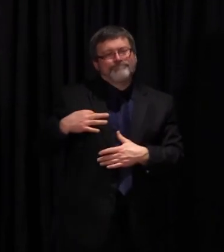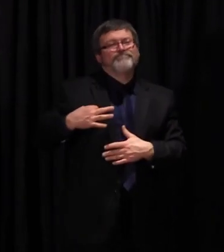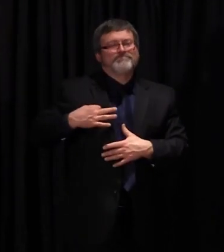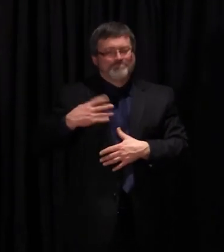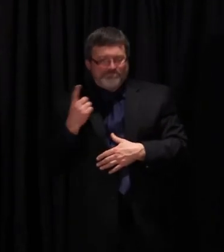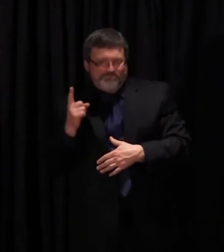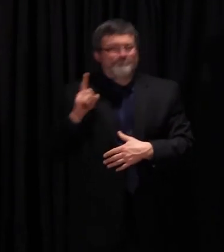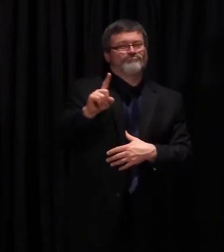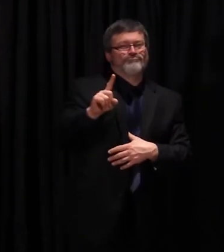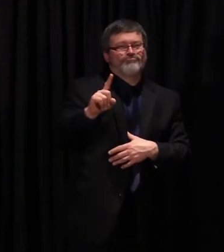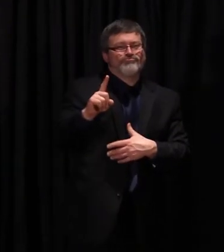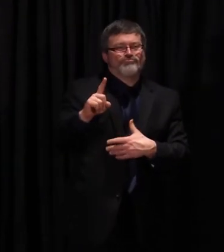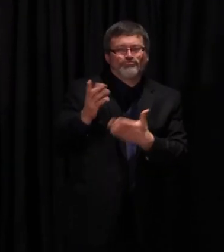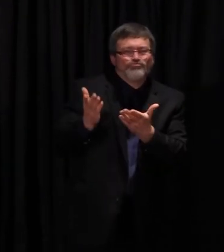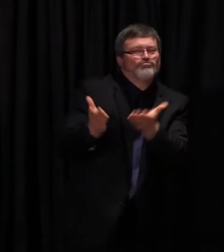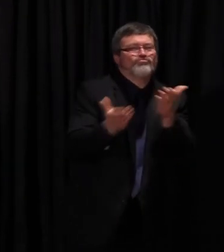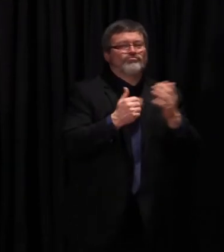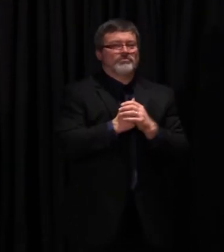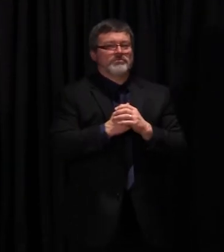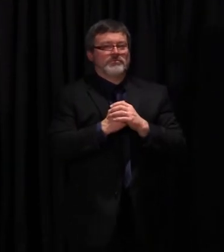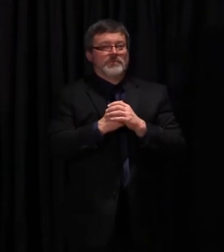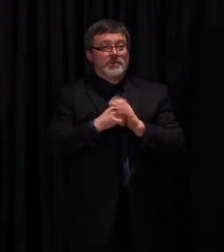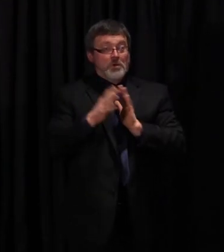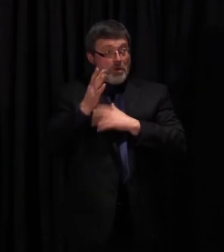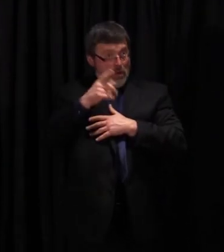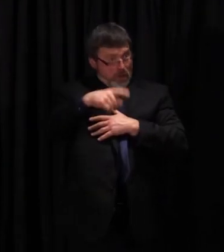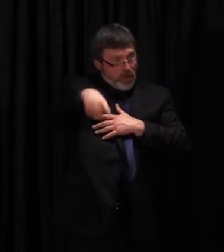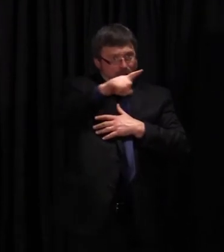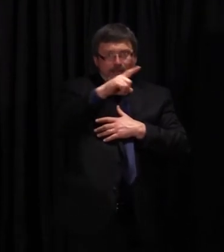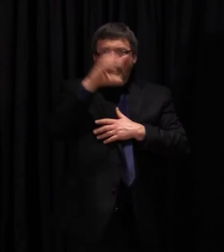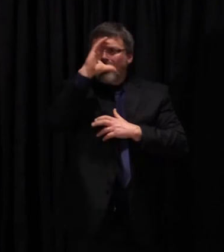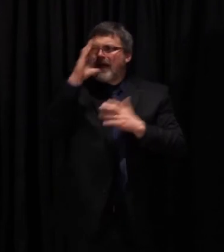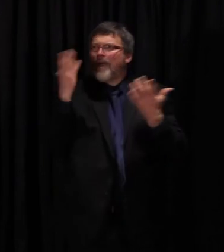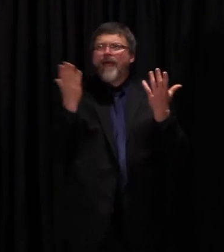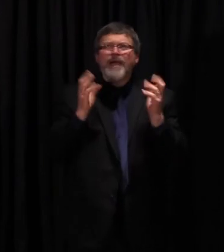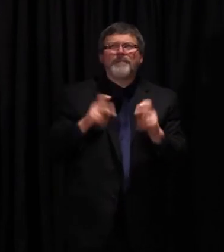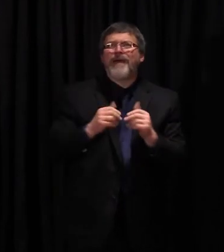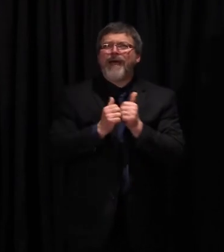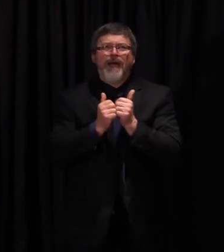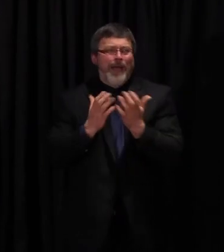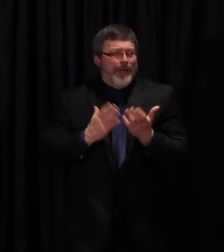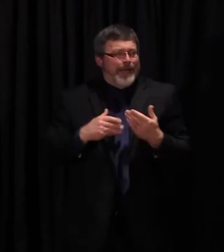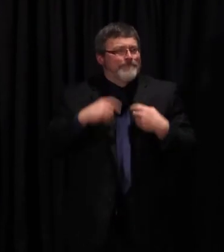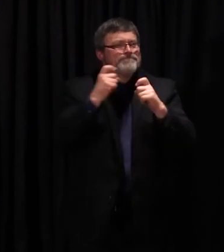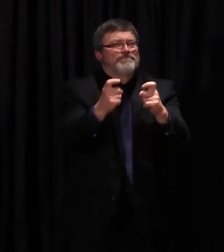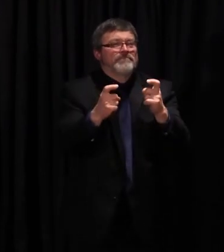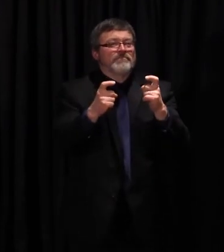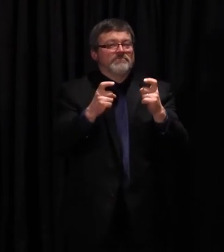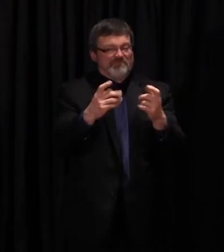So for those still looking for a way to get back, this is your time.